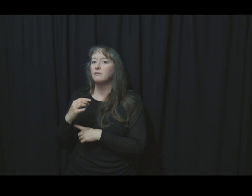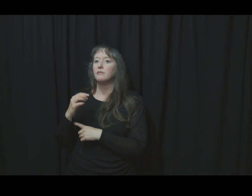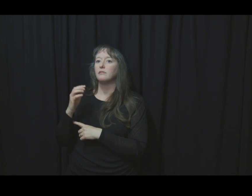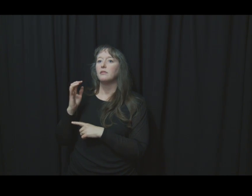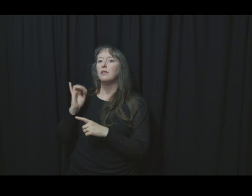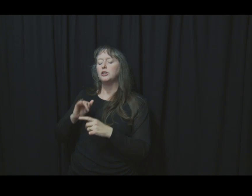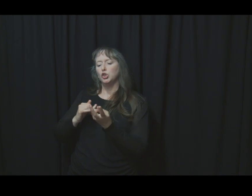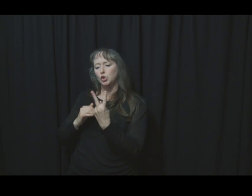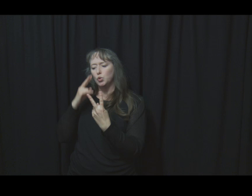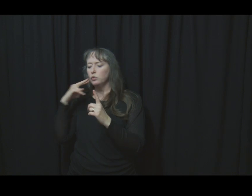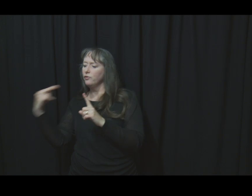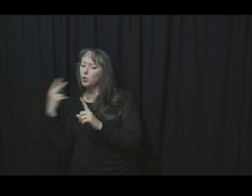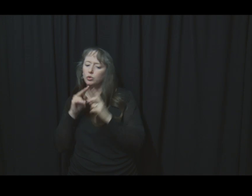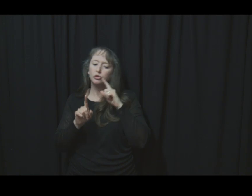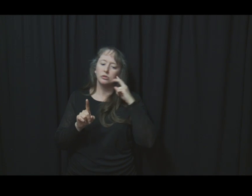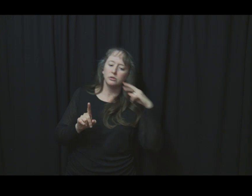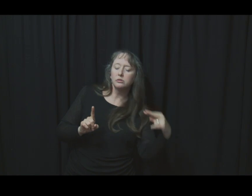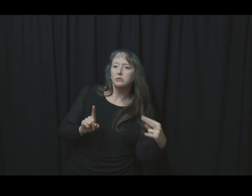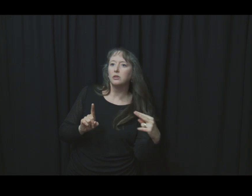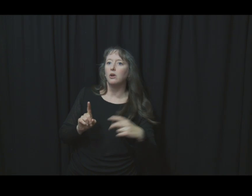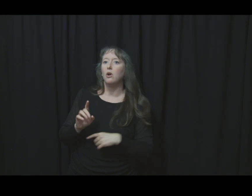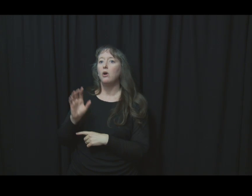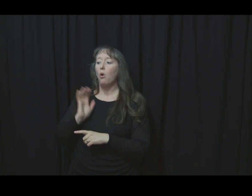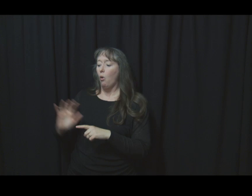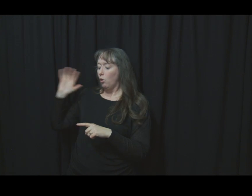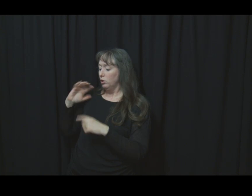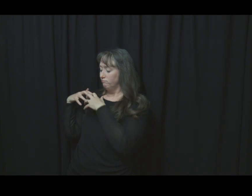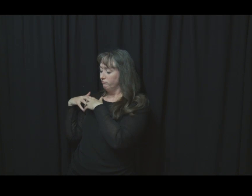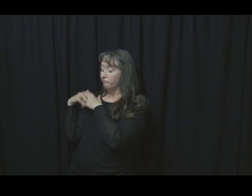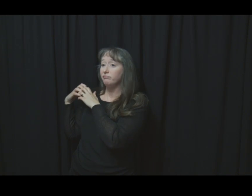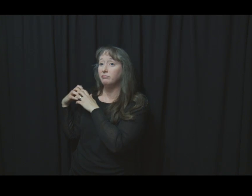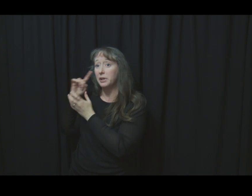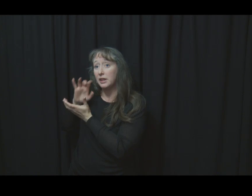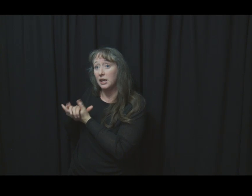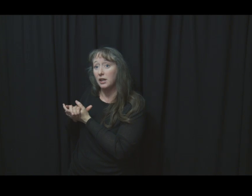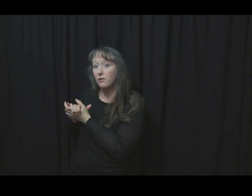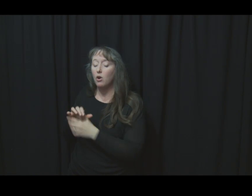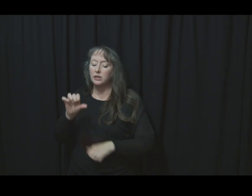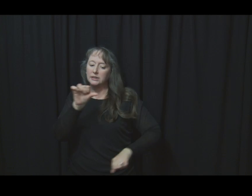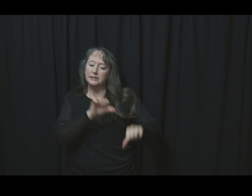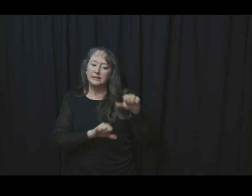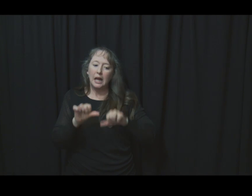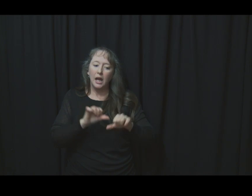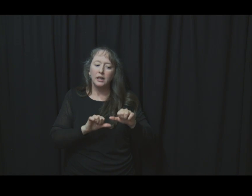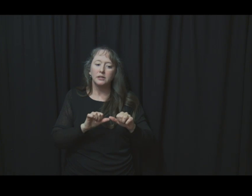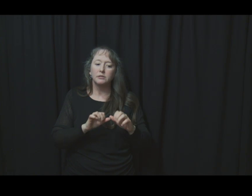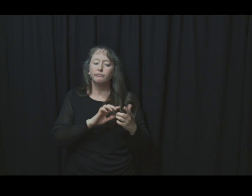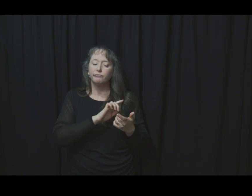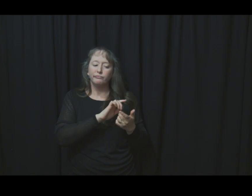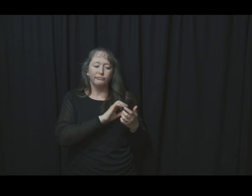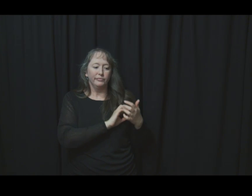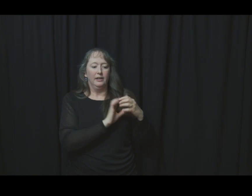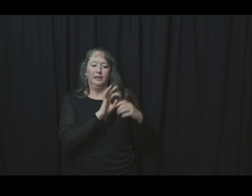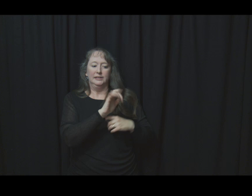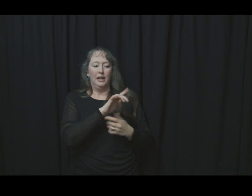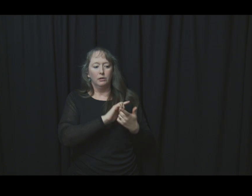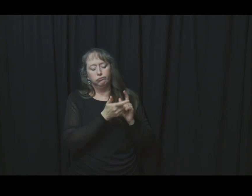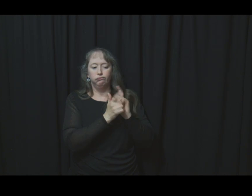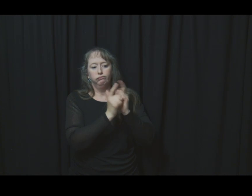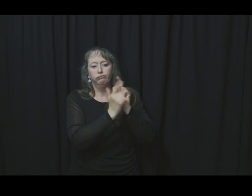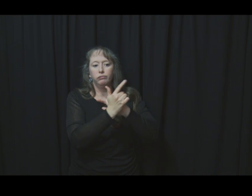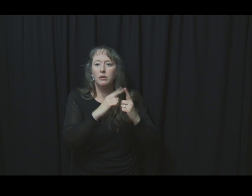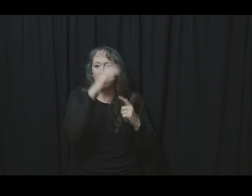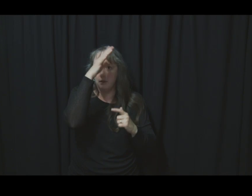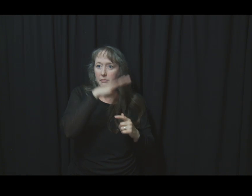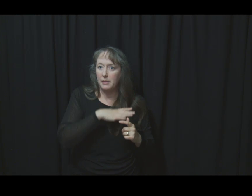different accounts of origins or science beliefs, and creation is the only viable model of historical science confirmed by observational